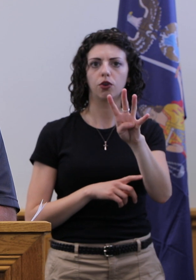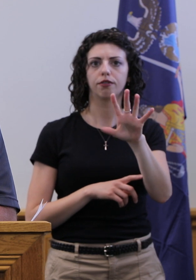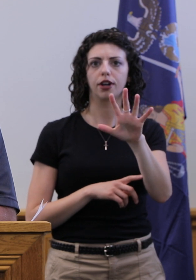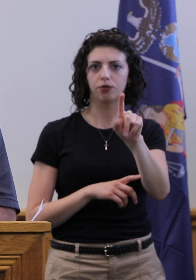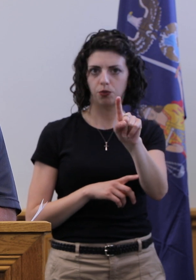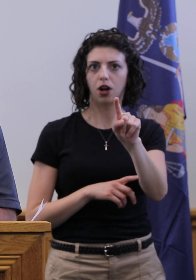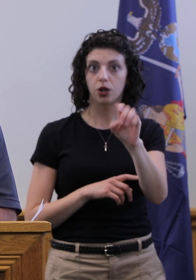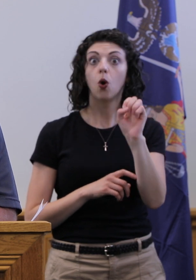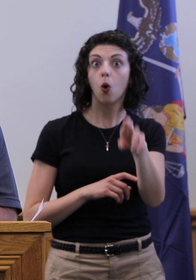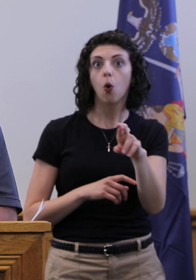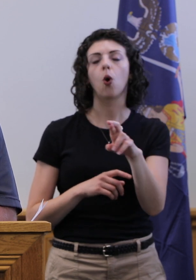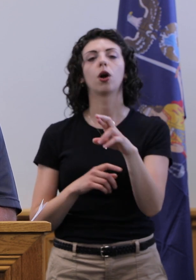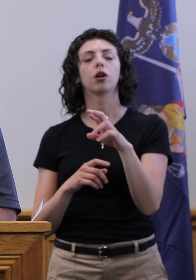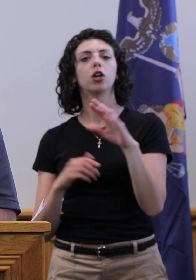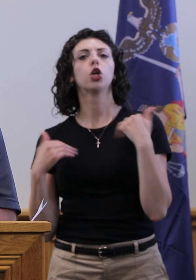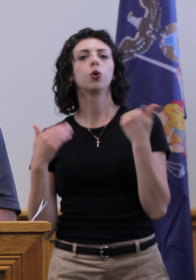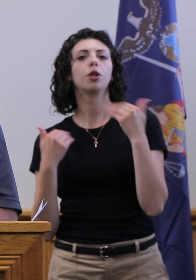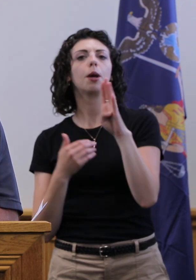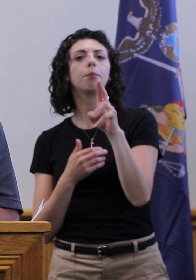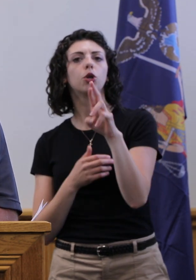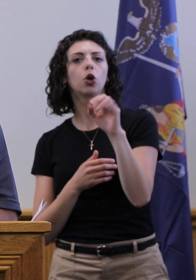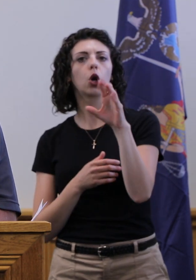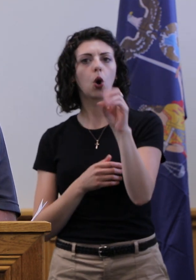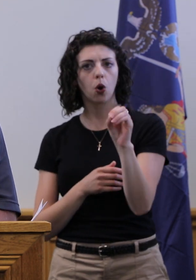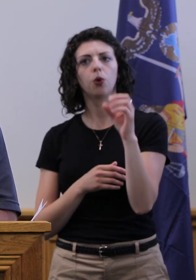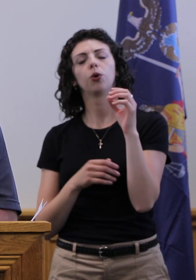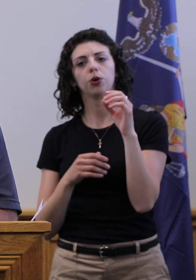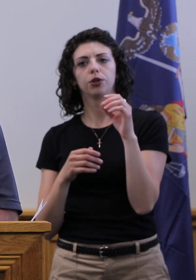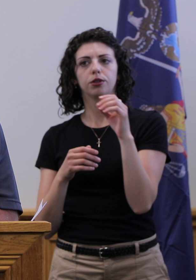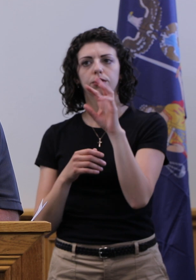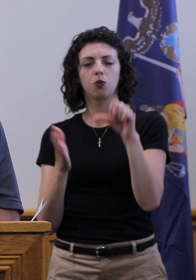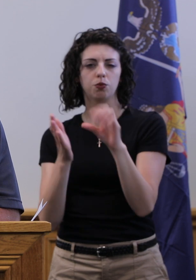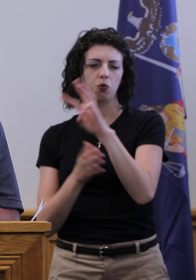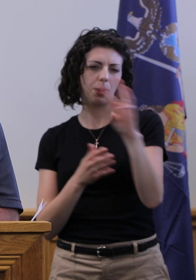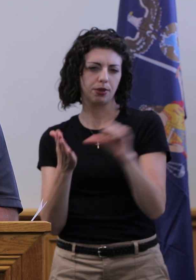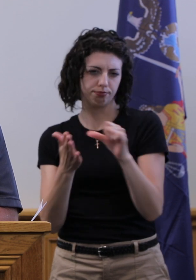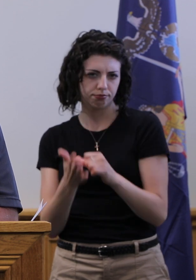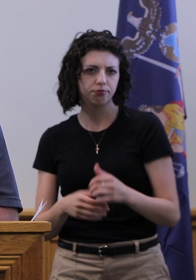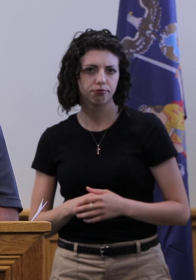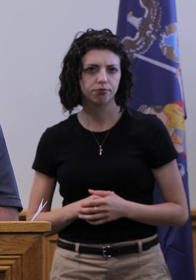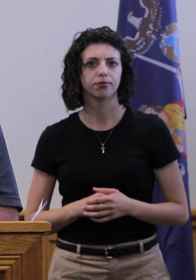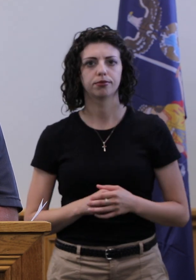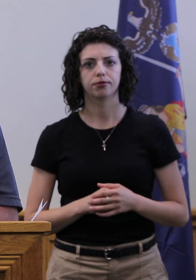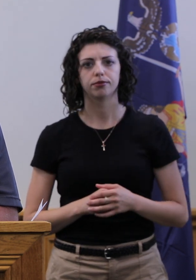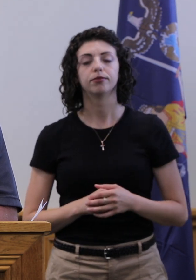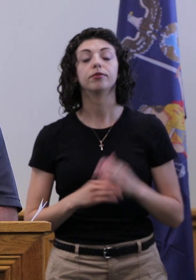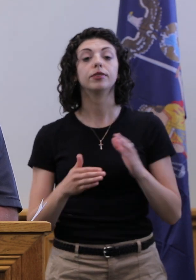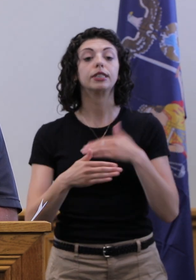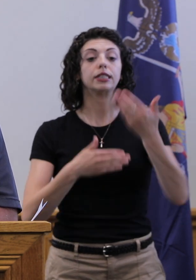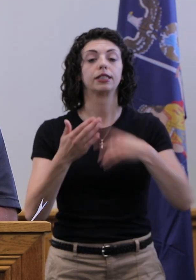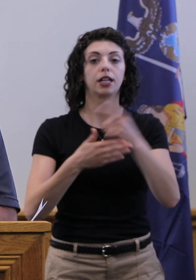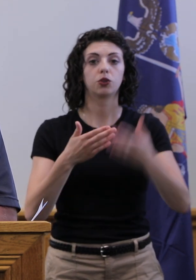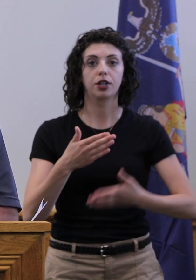315-349-3451 or visit the Youth Bureau web pages at OswegoCounty.com. Next weekend, June